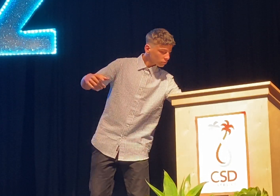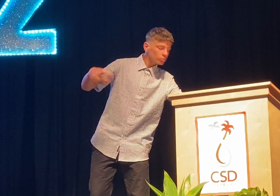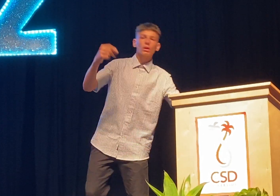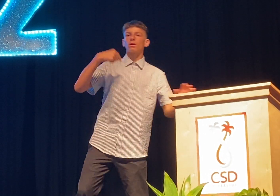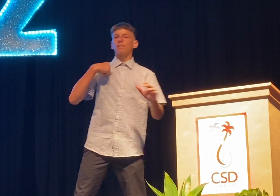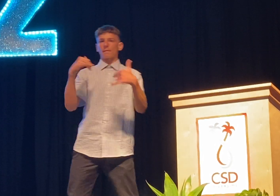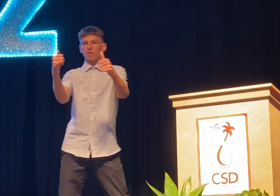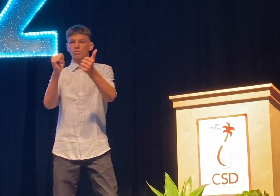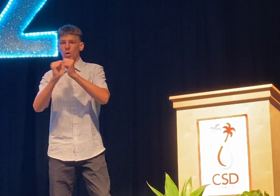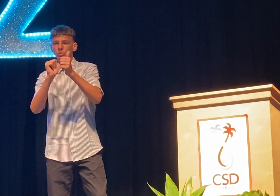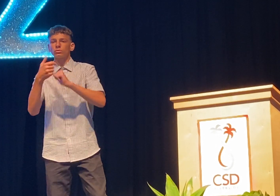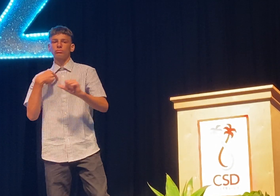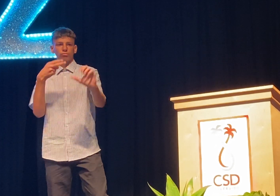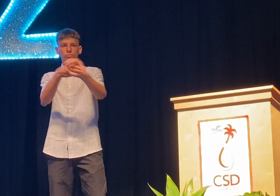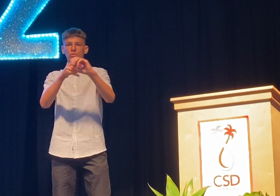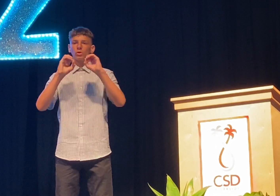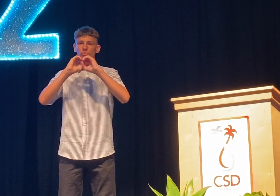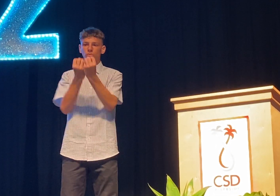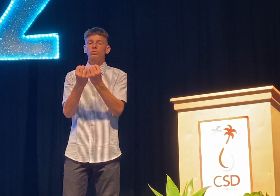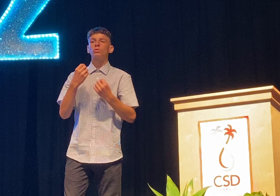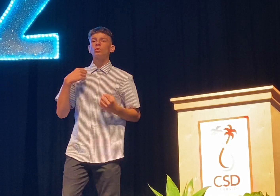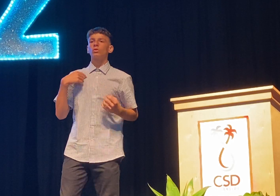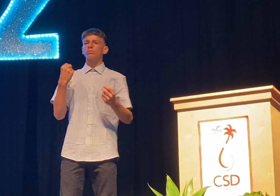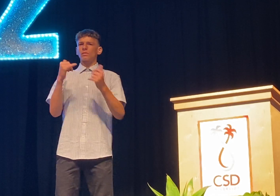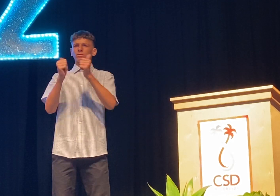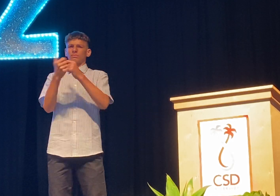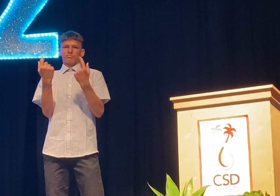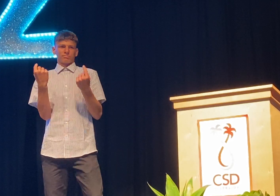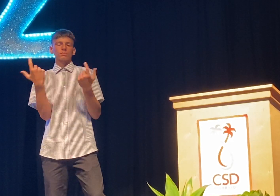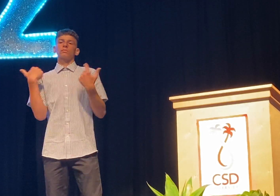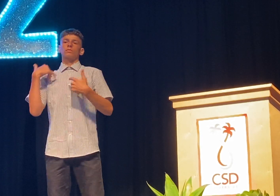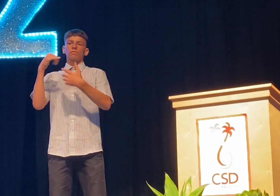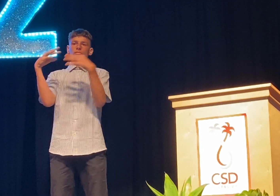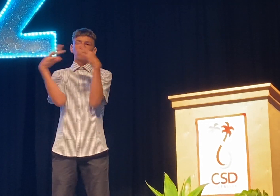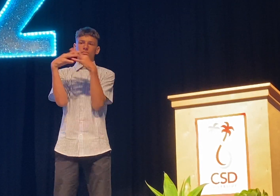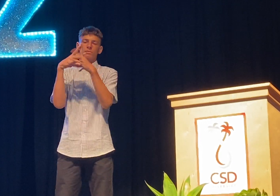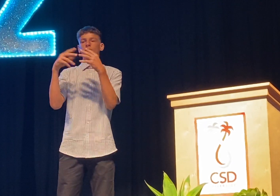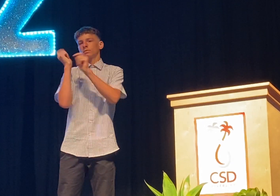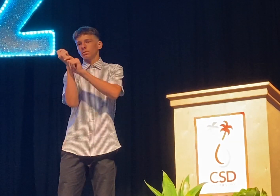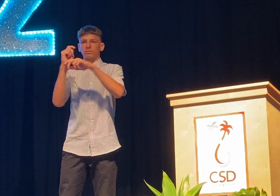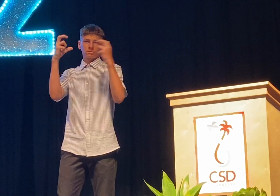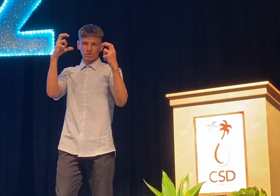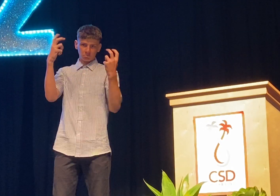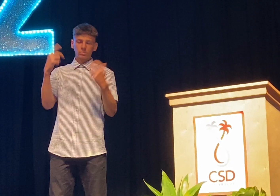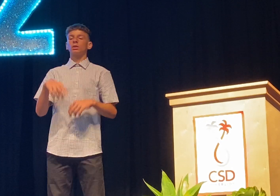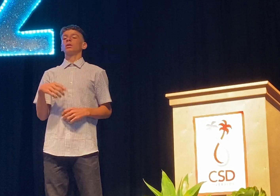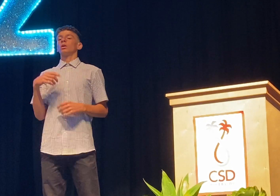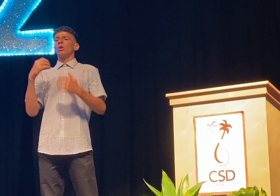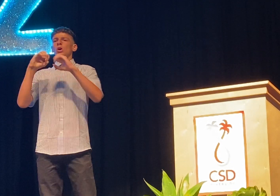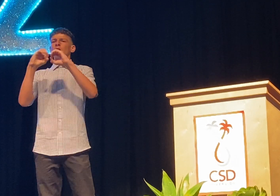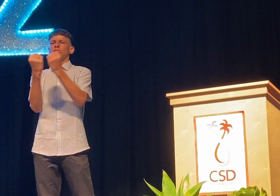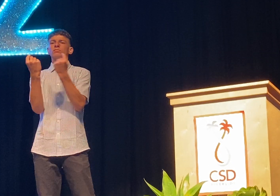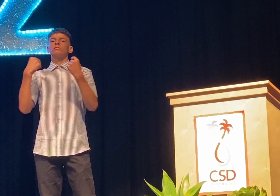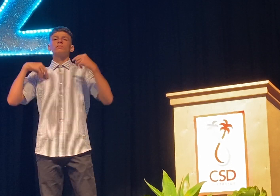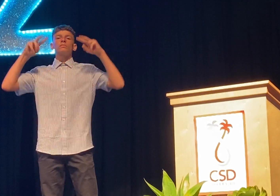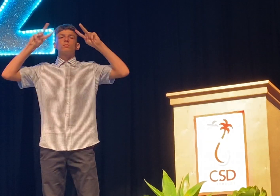here at CSDR. I've been involved in sports and organizations. For sports, I've been playing basketball, baseball, and